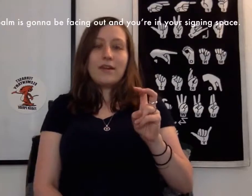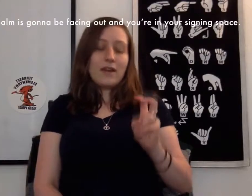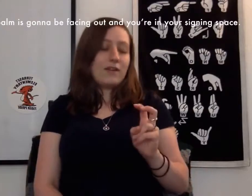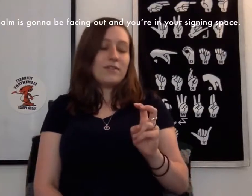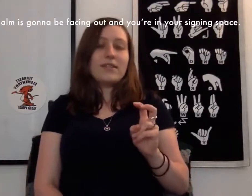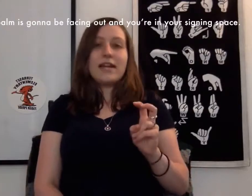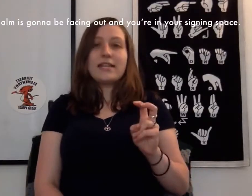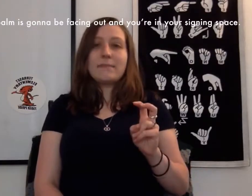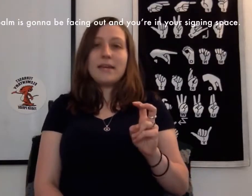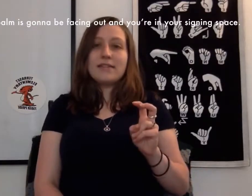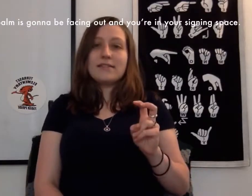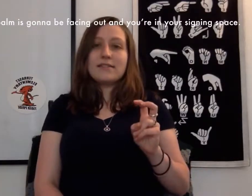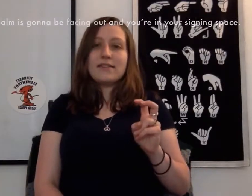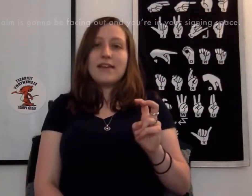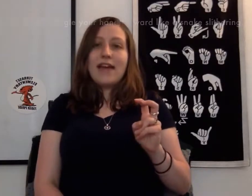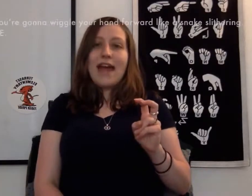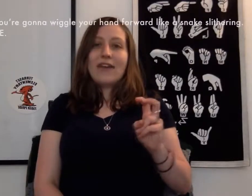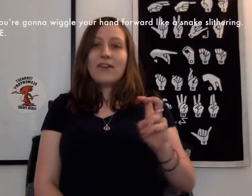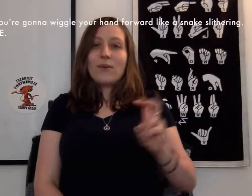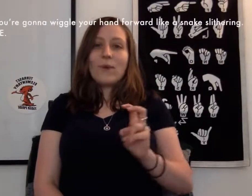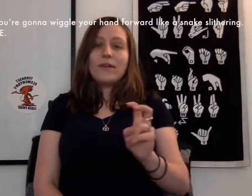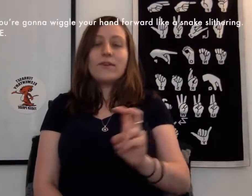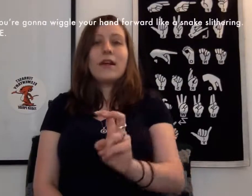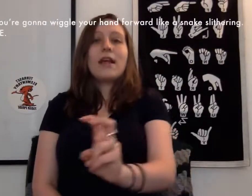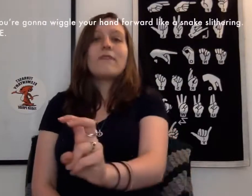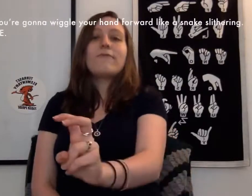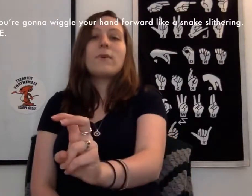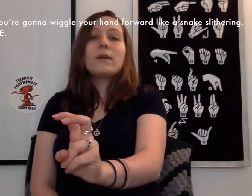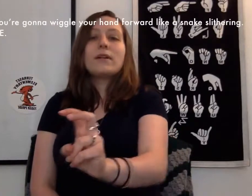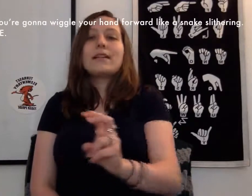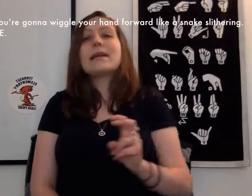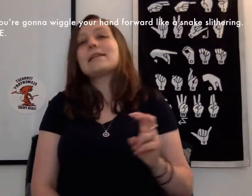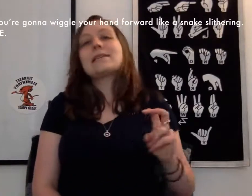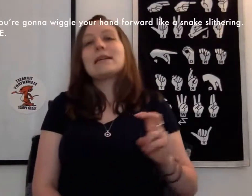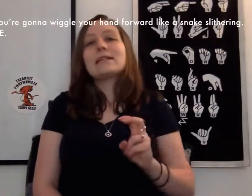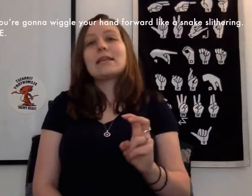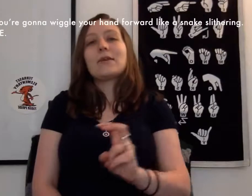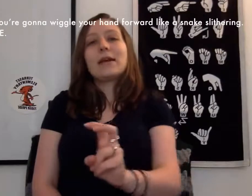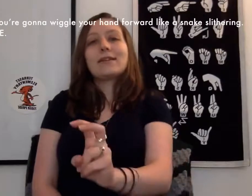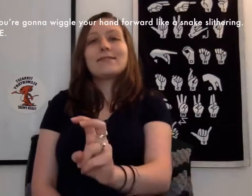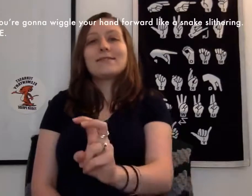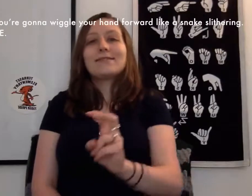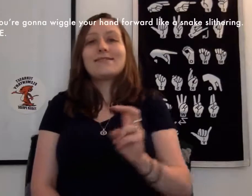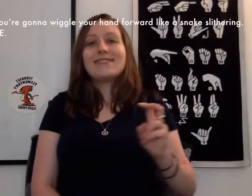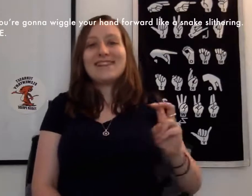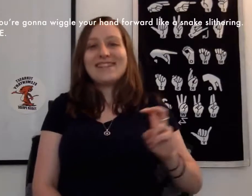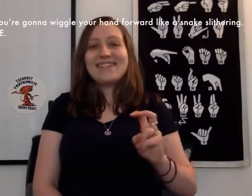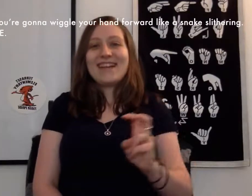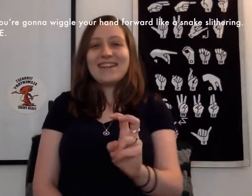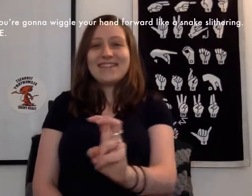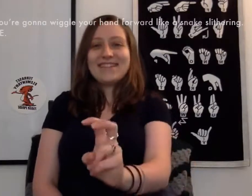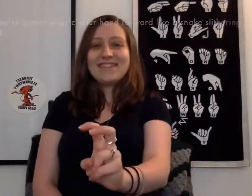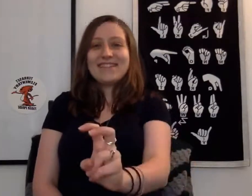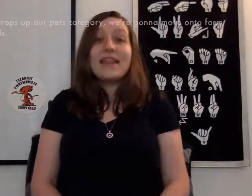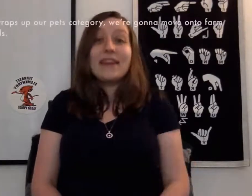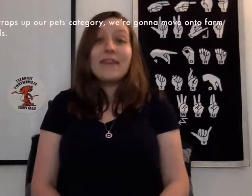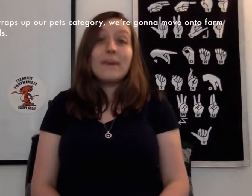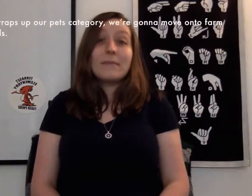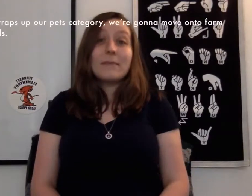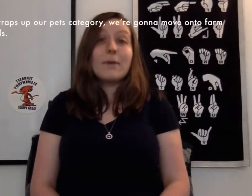in your signing space, and you're going to wiggle your hand forward like a snake slithering. Snake. That wraps up our